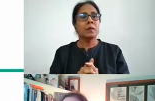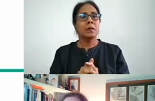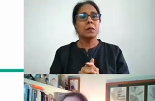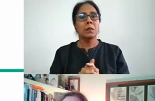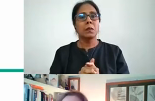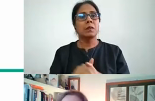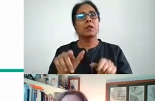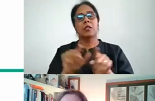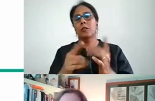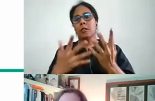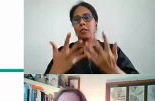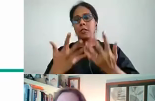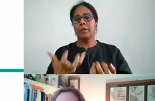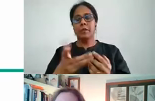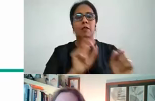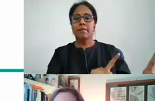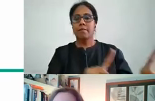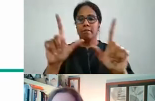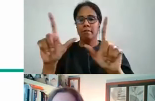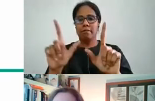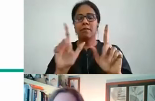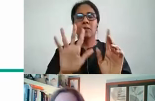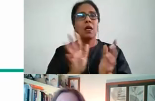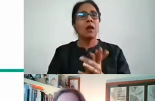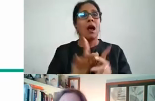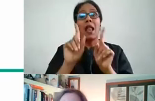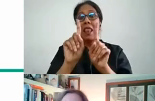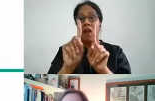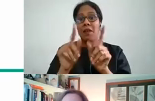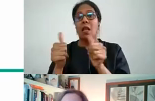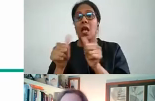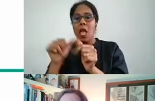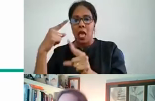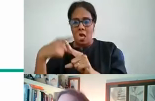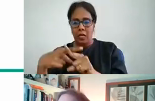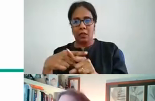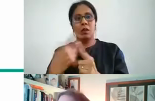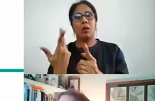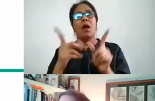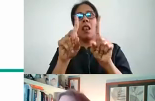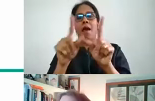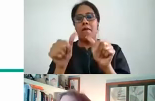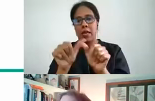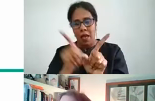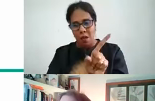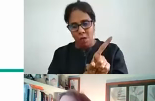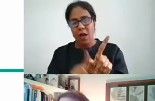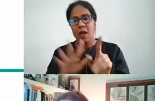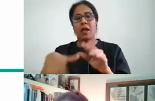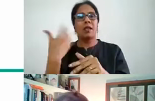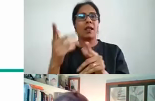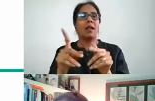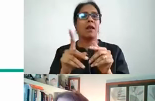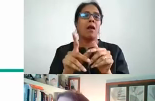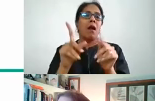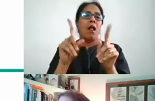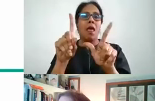So, I'll show one slide on 11AX, one on 11AY, one on 11BA, and then highlight another